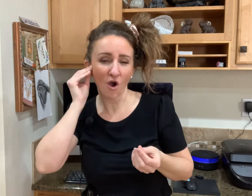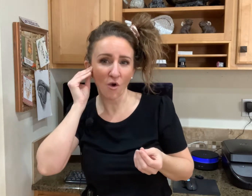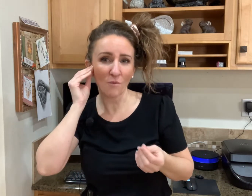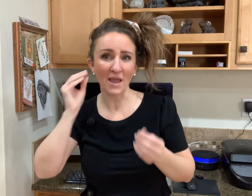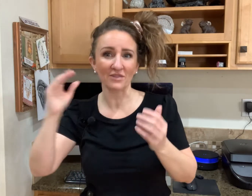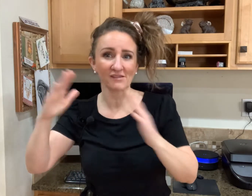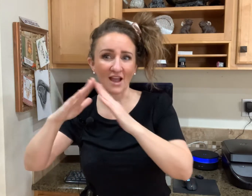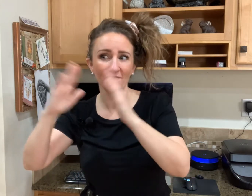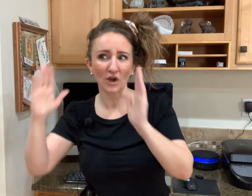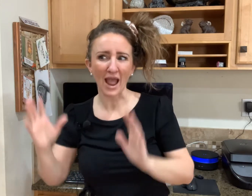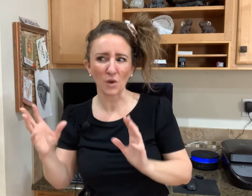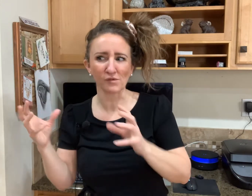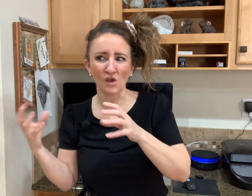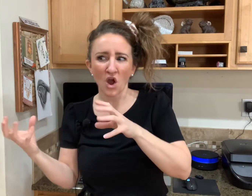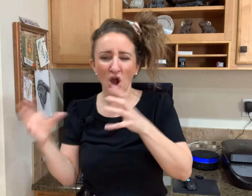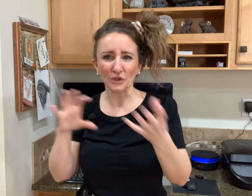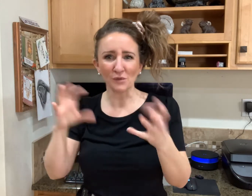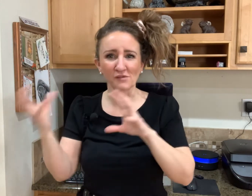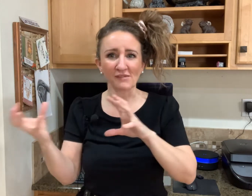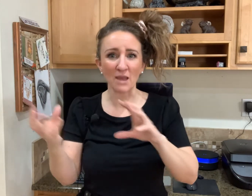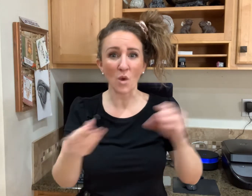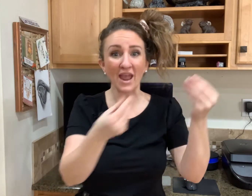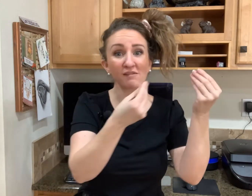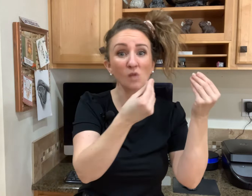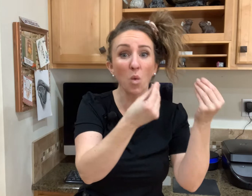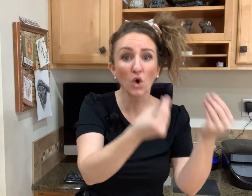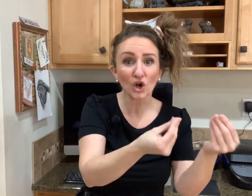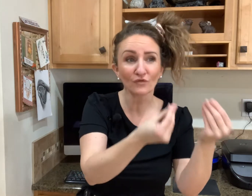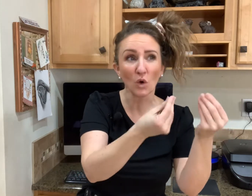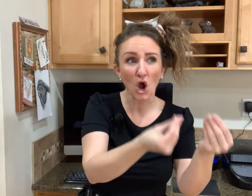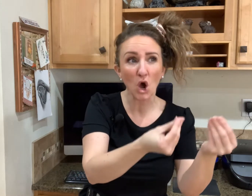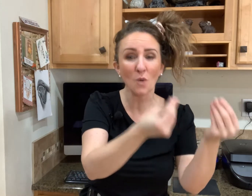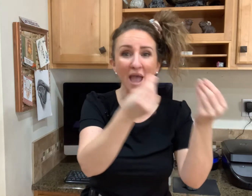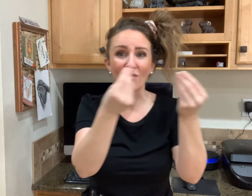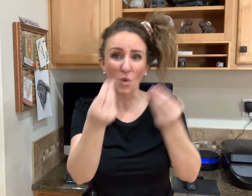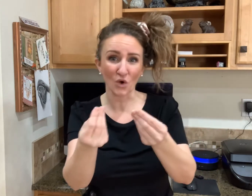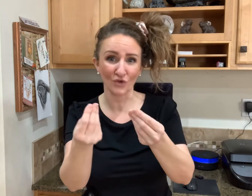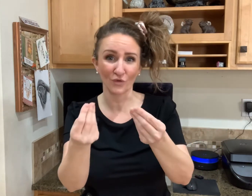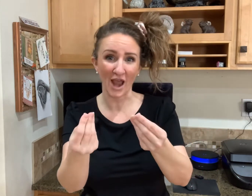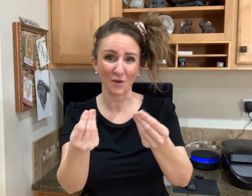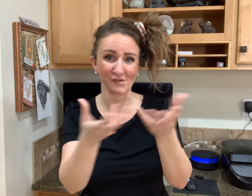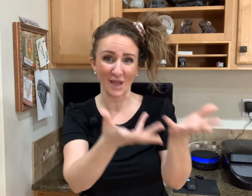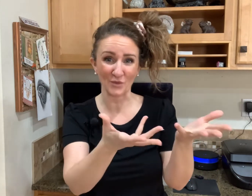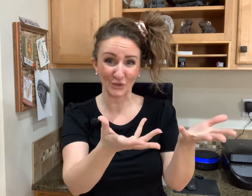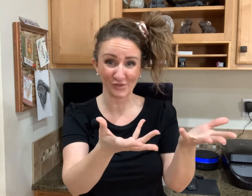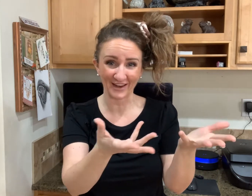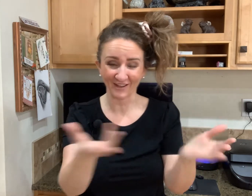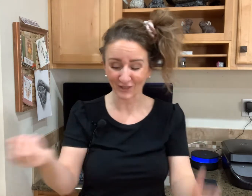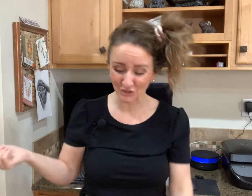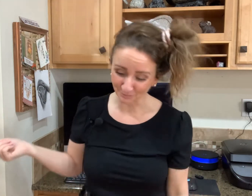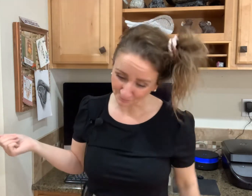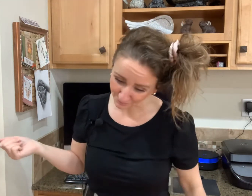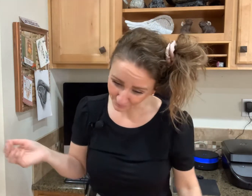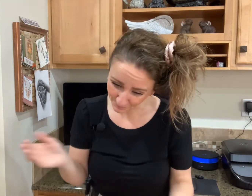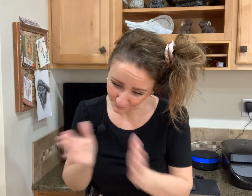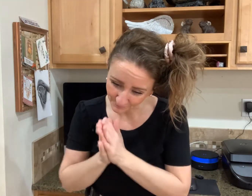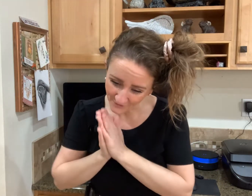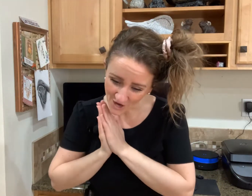home and the sign for house are used the same way as the word for home and the word for house that we use in English.